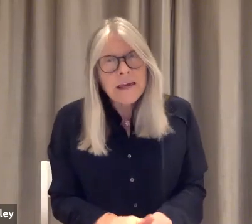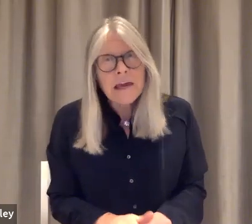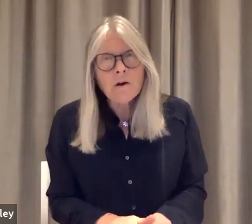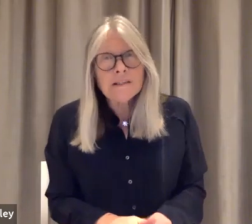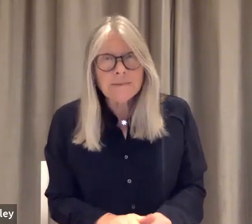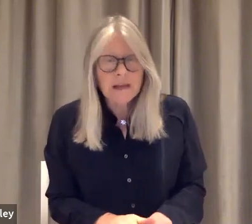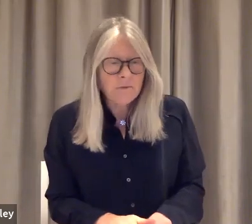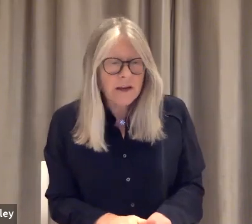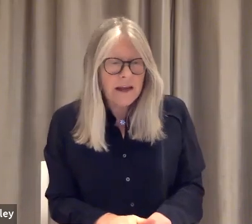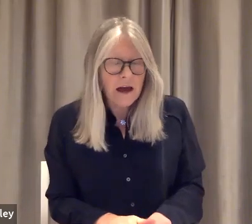key concepts that I'm really